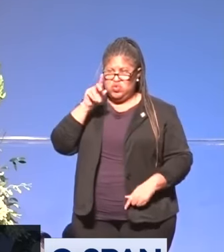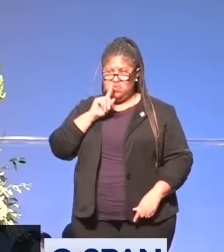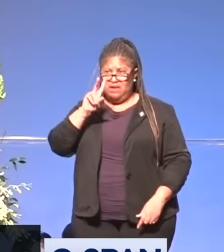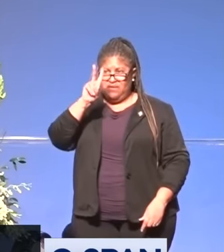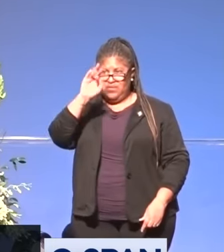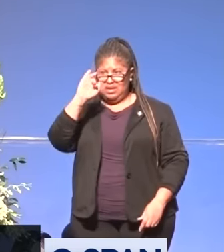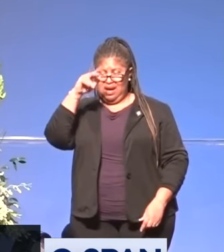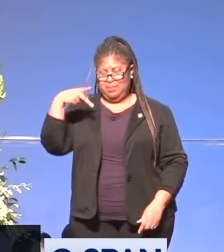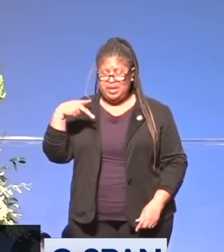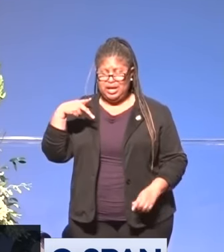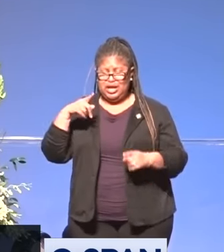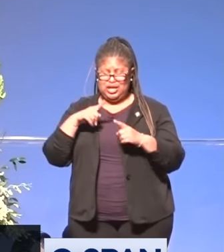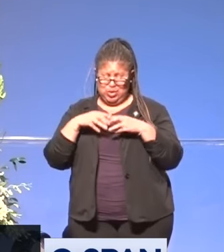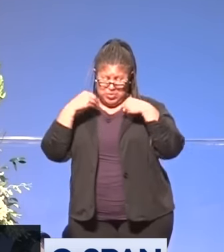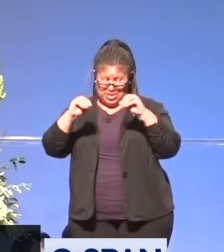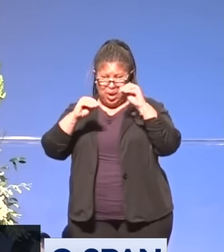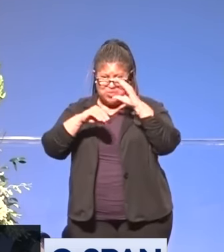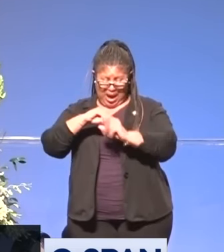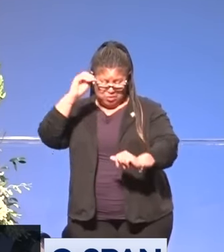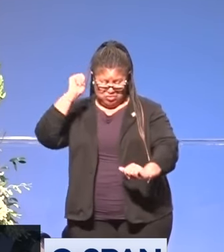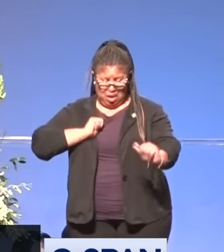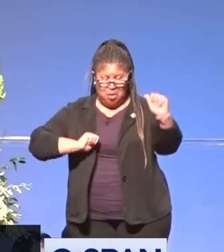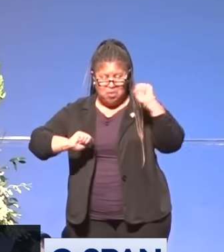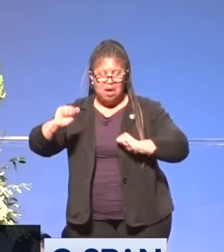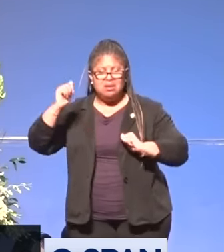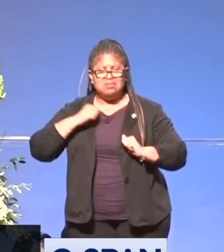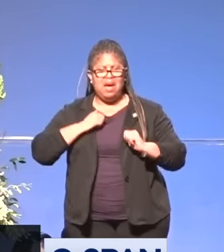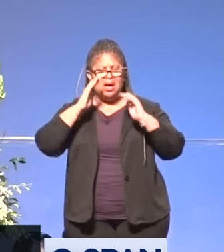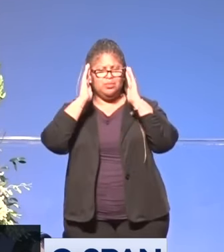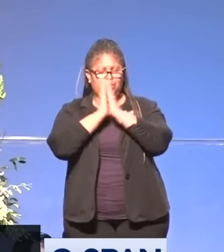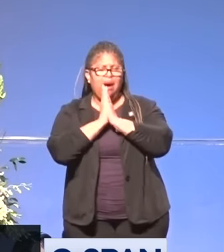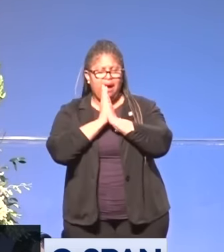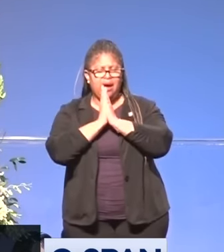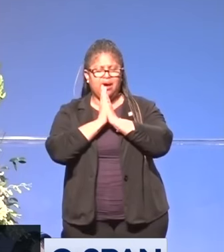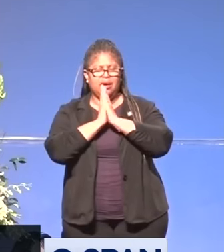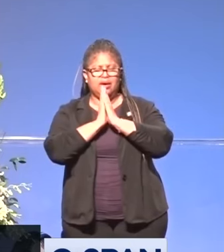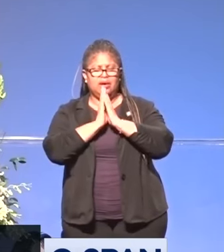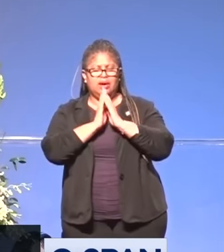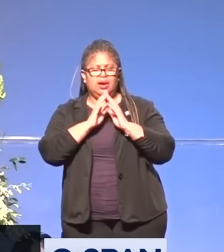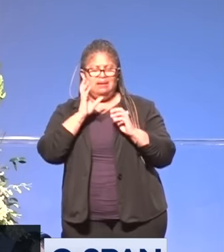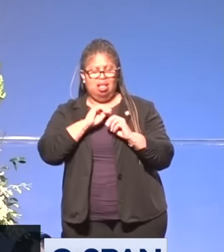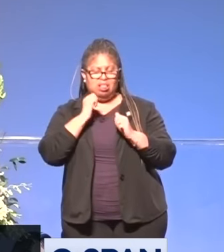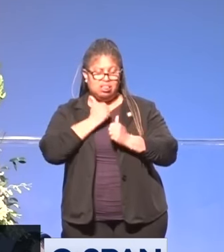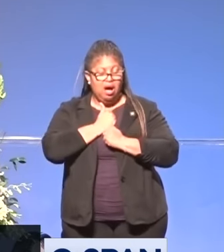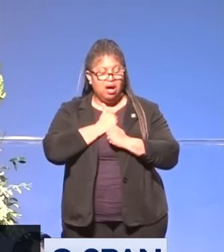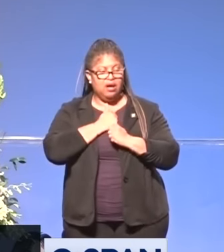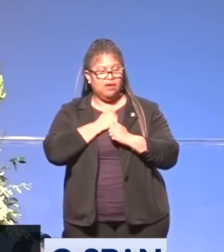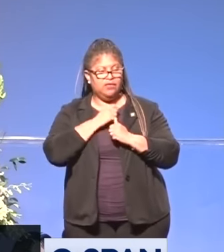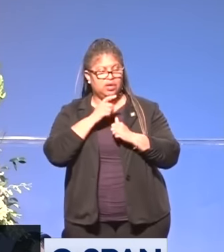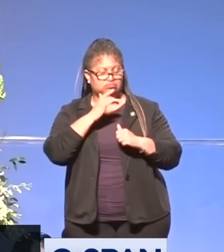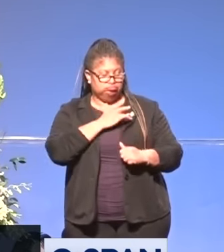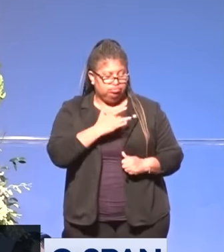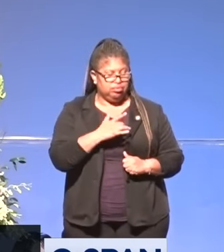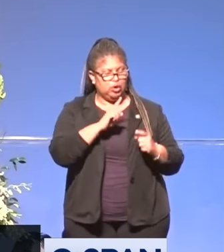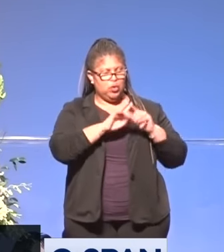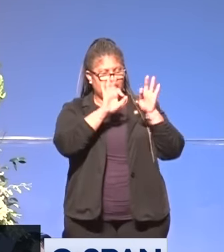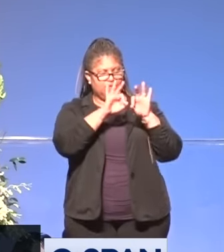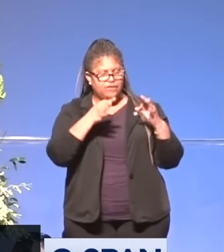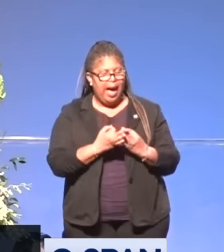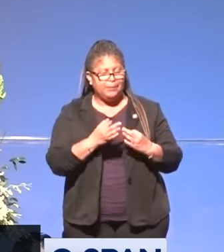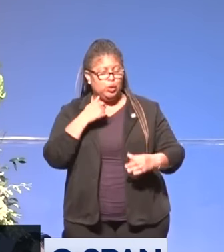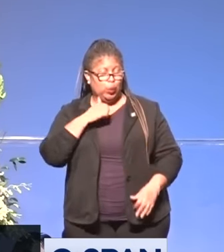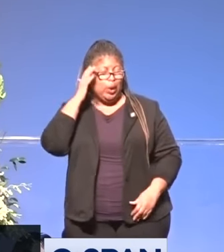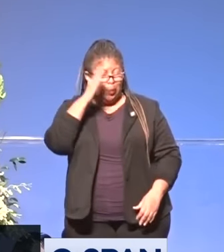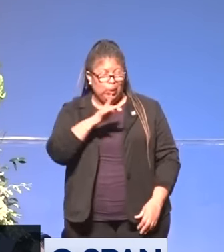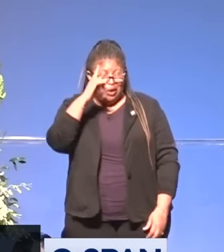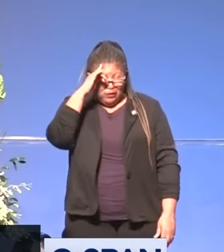to a soldout show. My prayers, condolences, and love to the family. We will